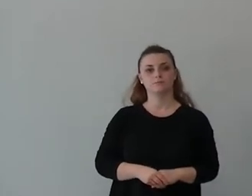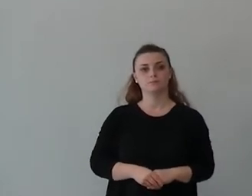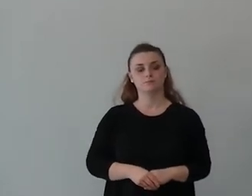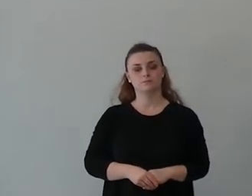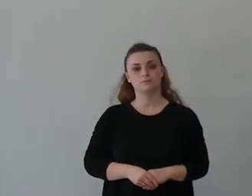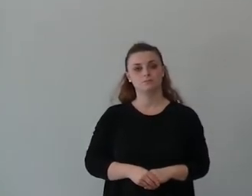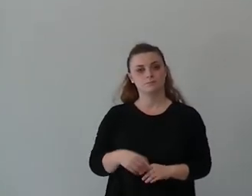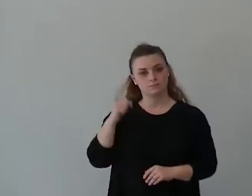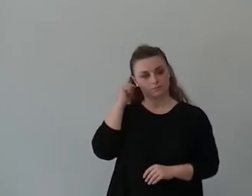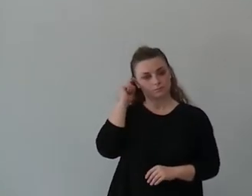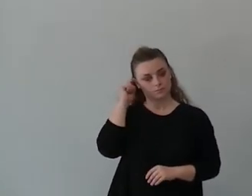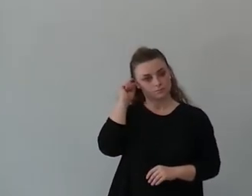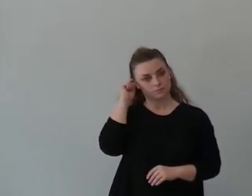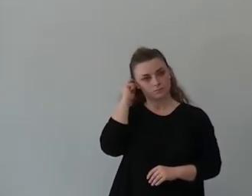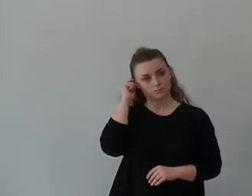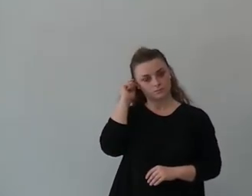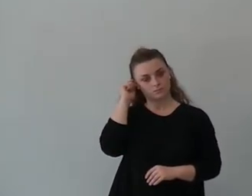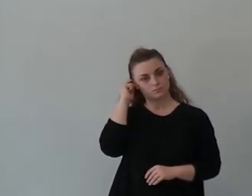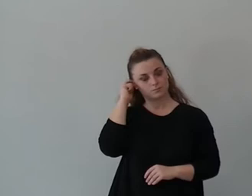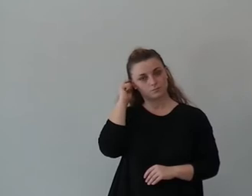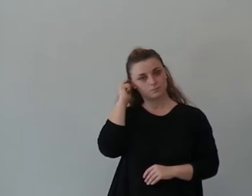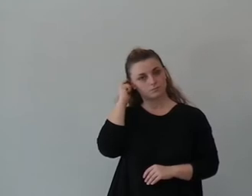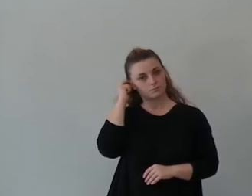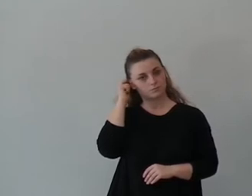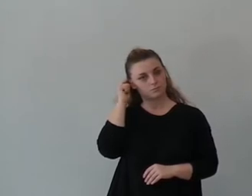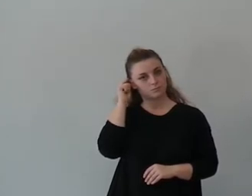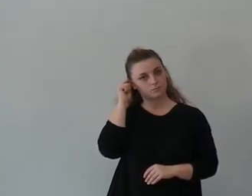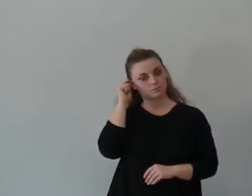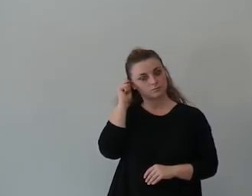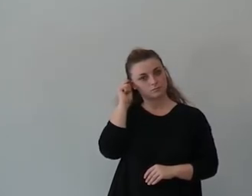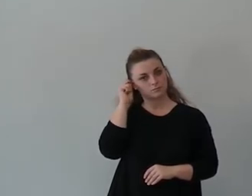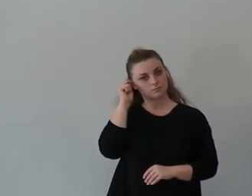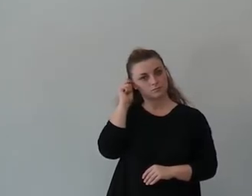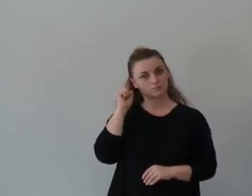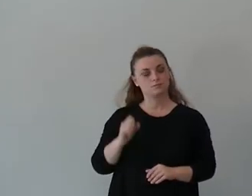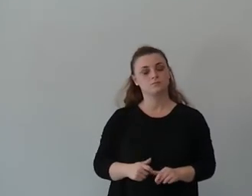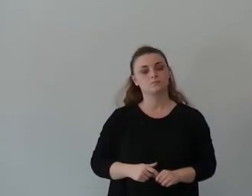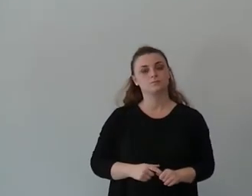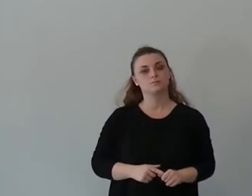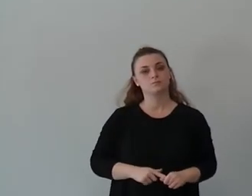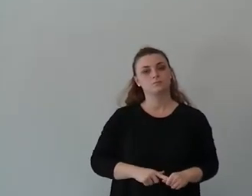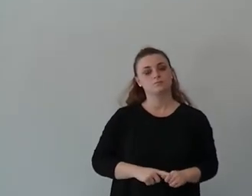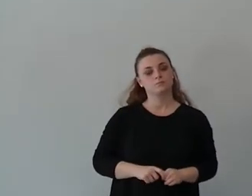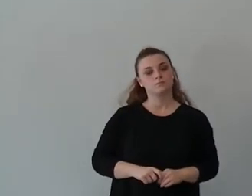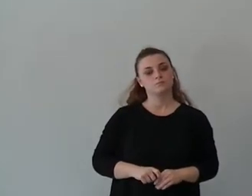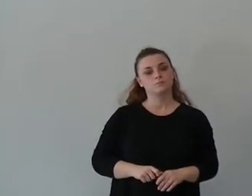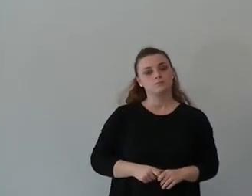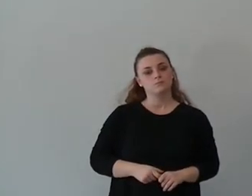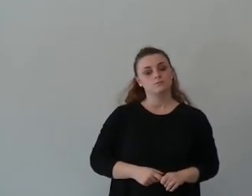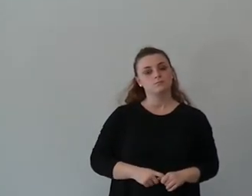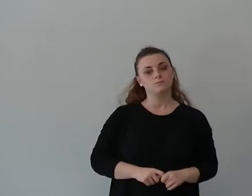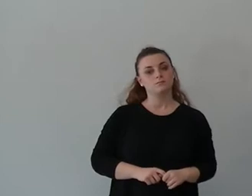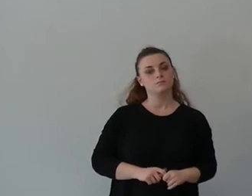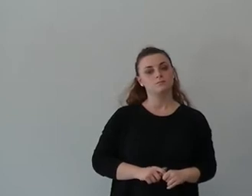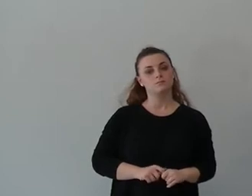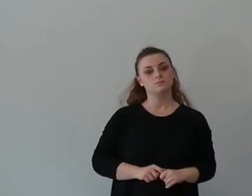Scriptures, which are able to make you wise for salvation through the faith in Jesus Christ. You may not even